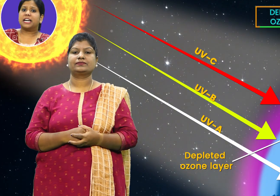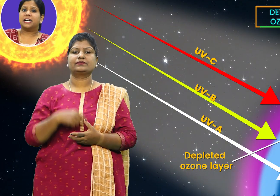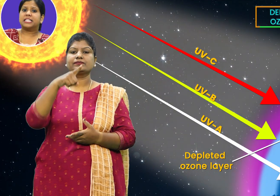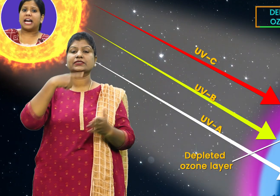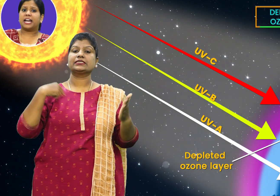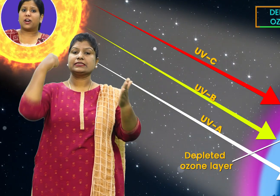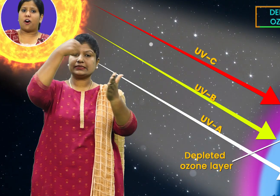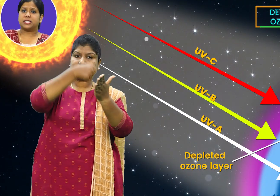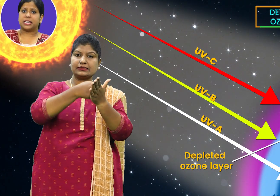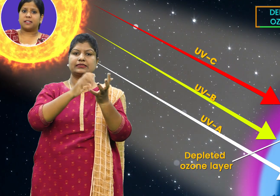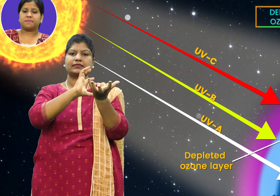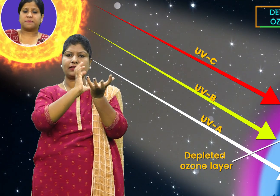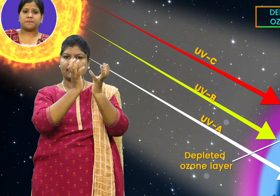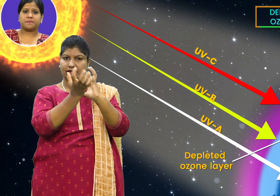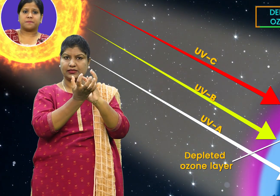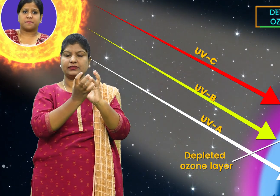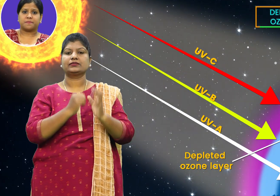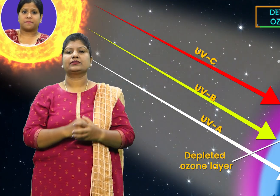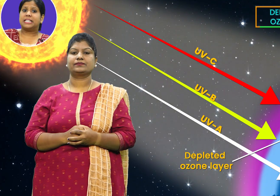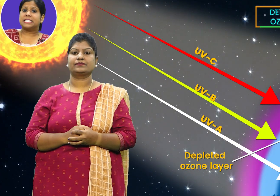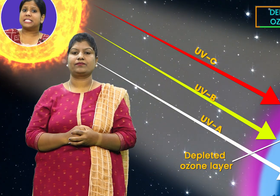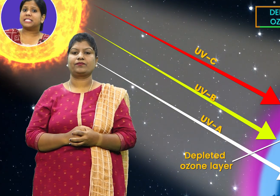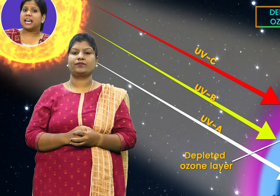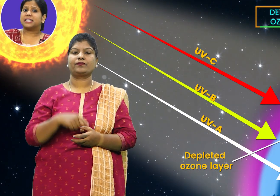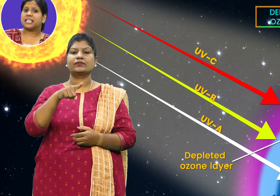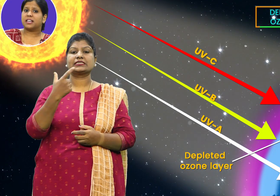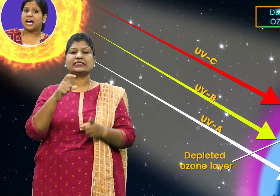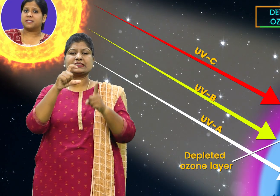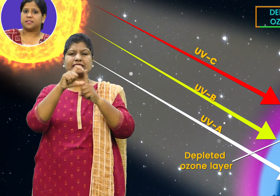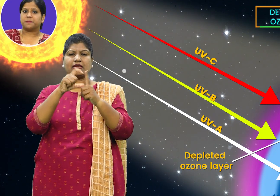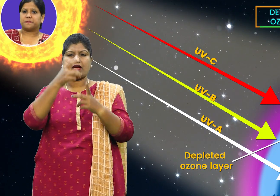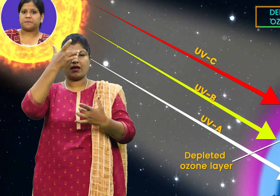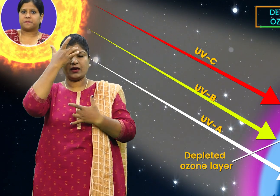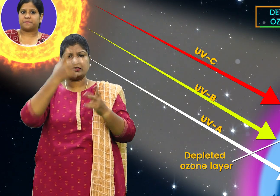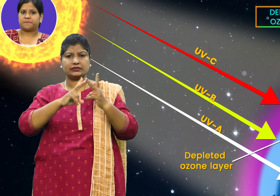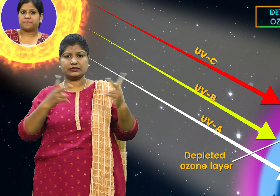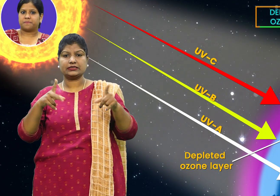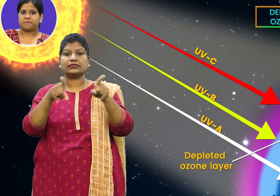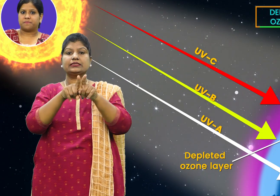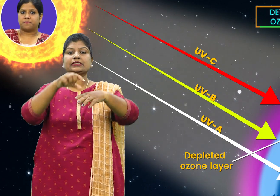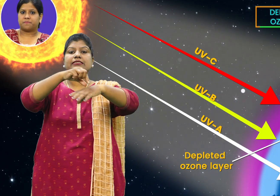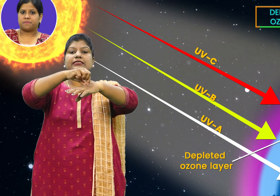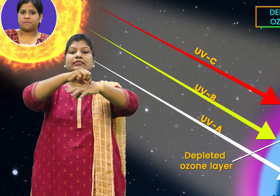reaching the earth and causing diseases like skin cancer.